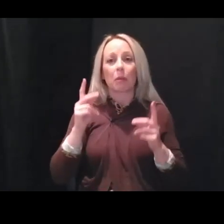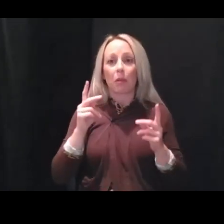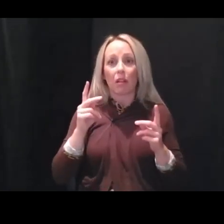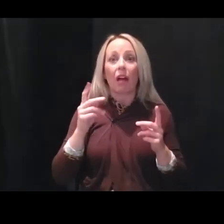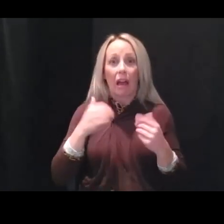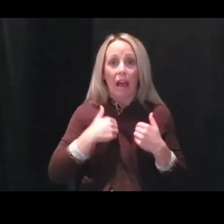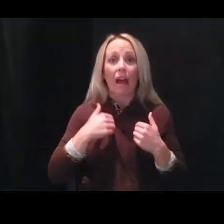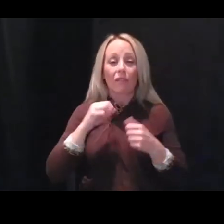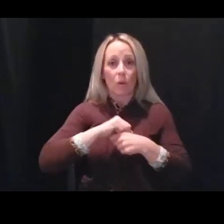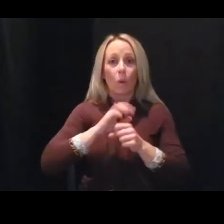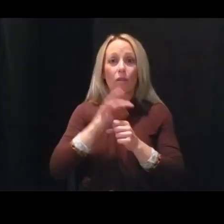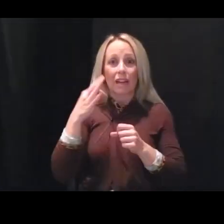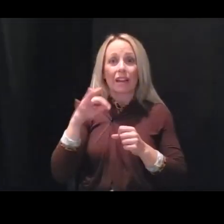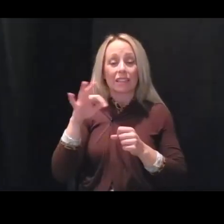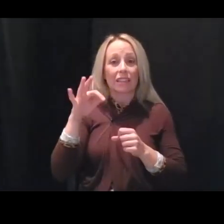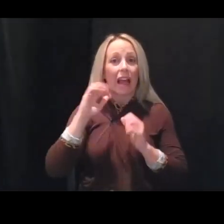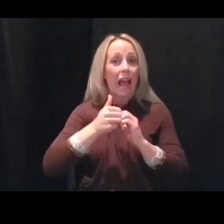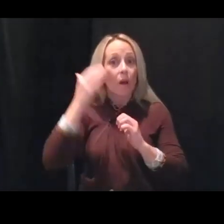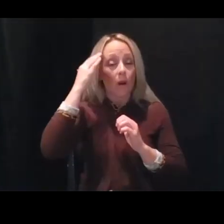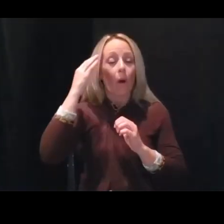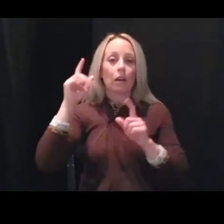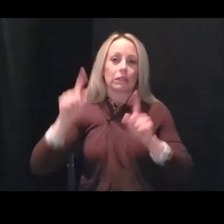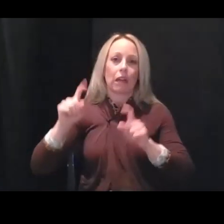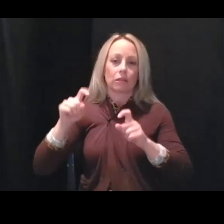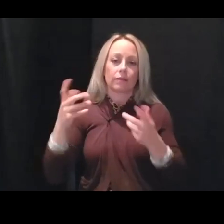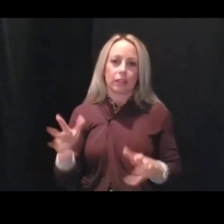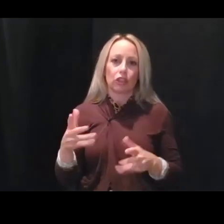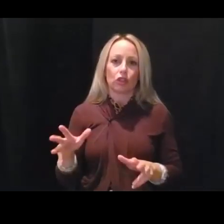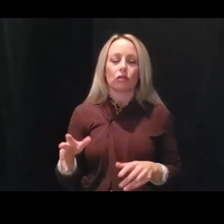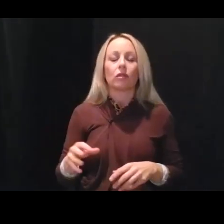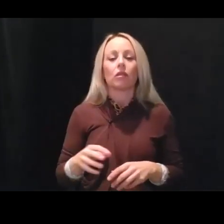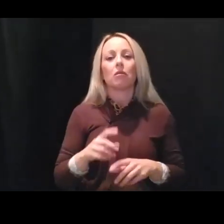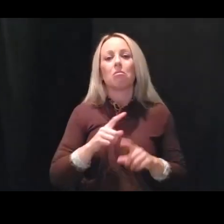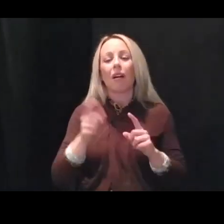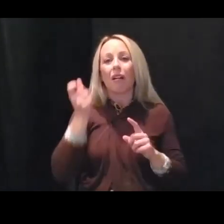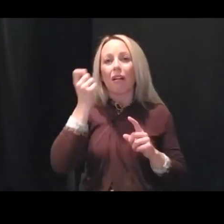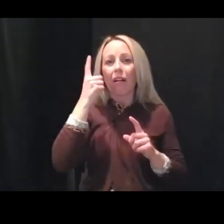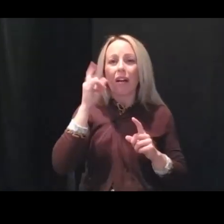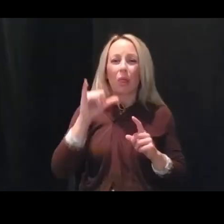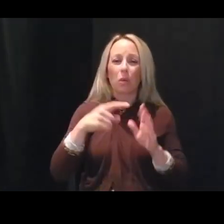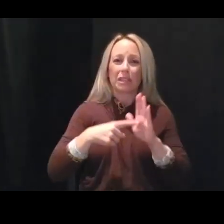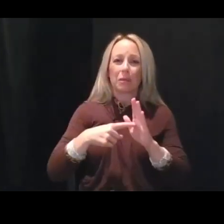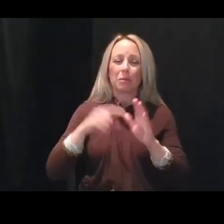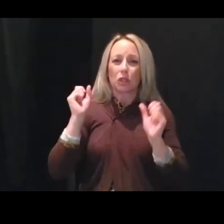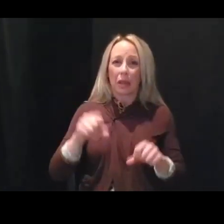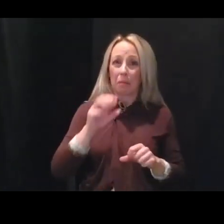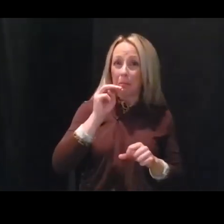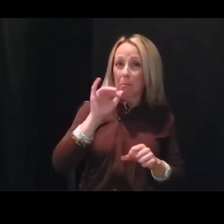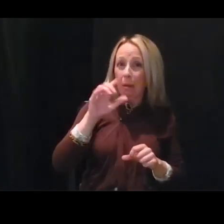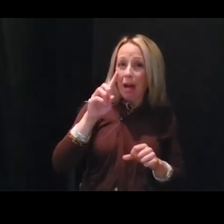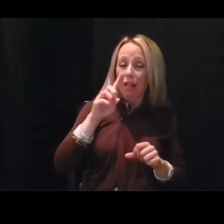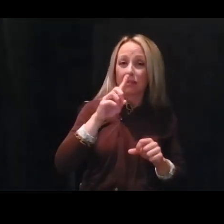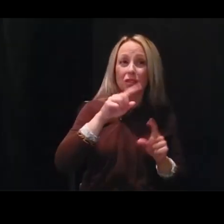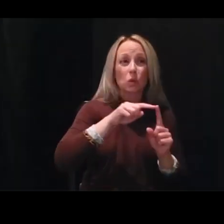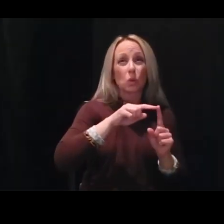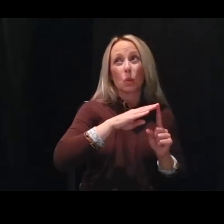tested. This group varies across the spectrum from individuals with very mild symptoms to more severe symptoms